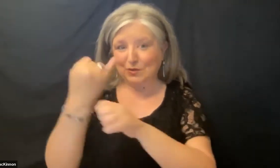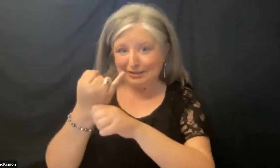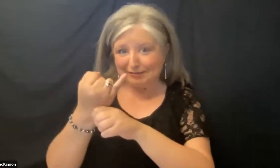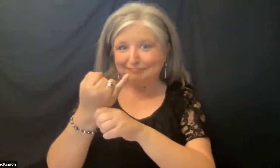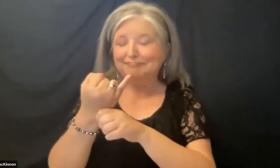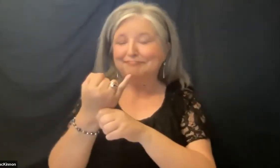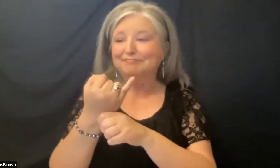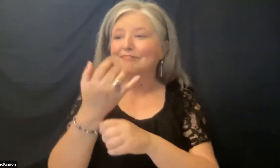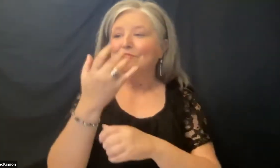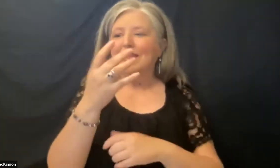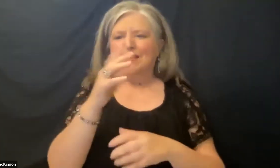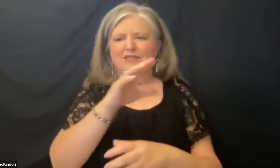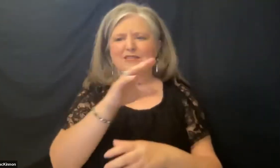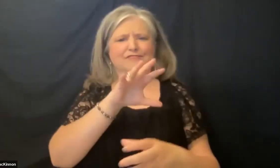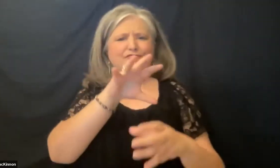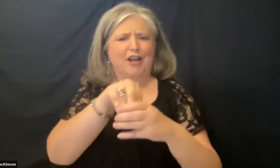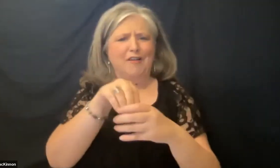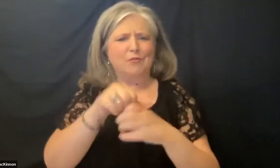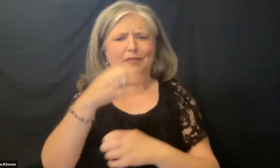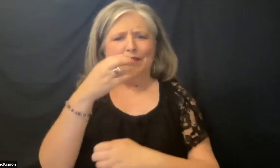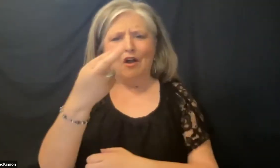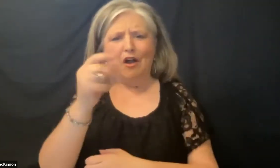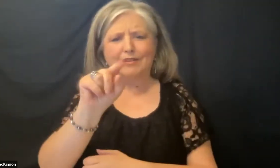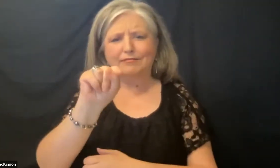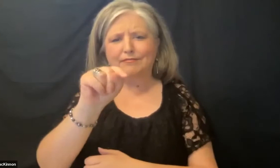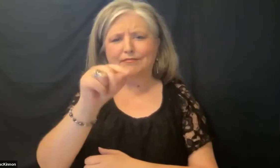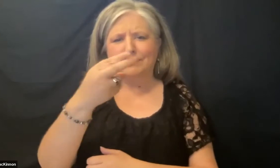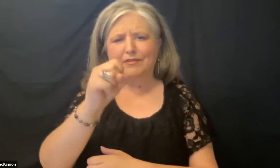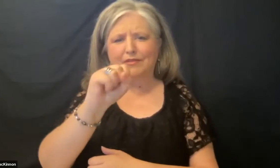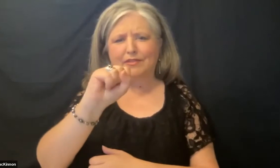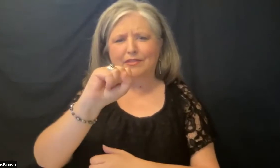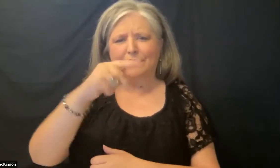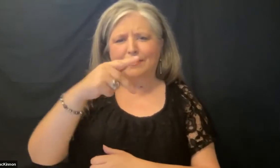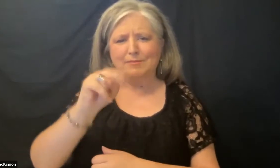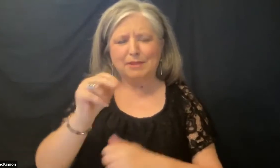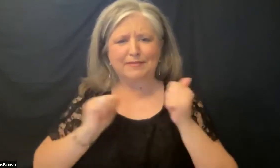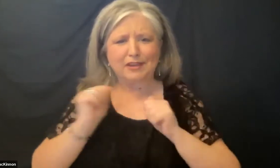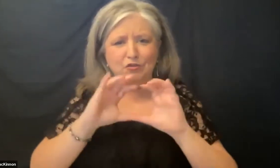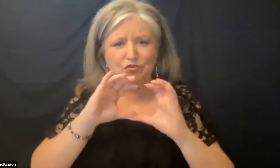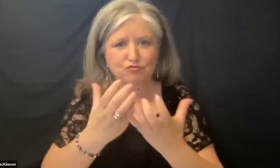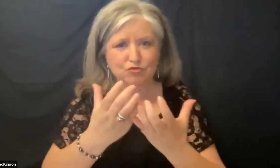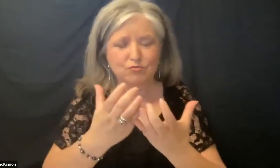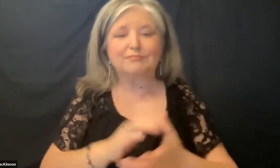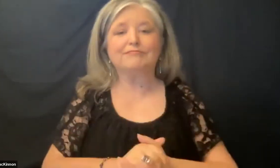Sangalong, name sign like this. He was taken under the wing